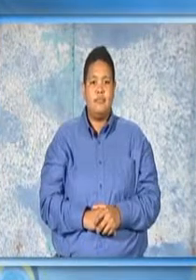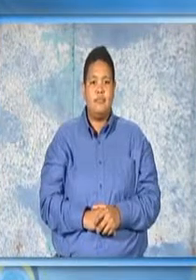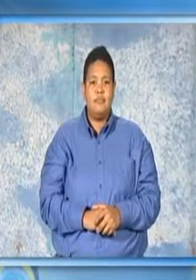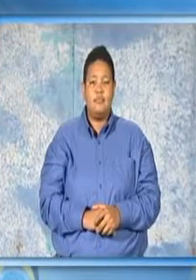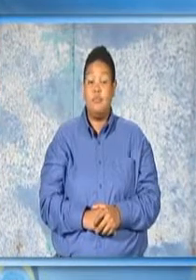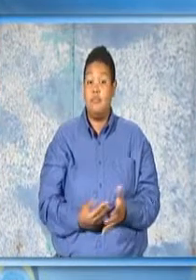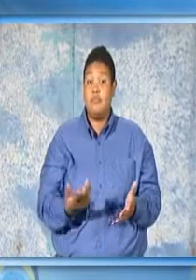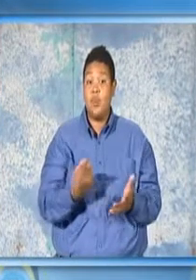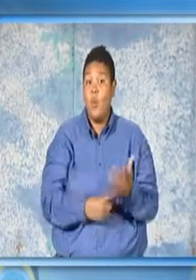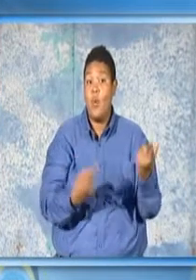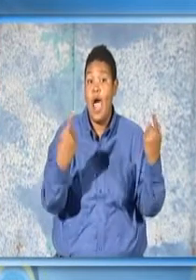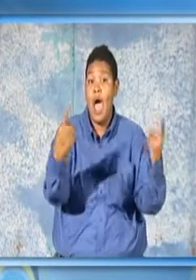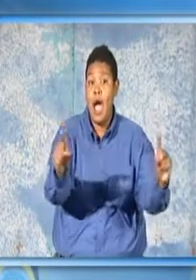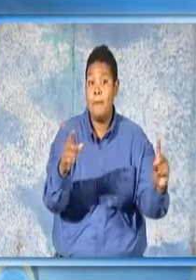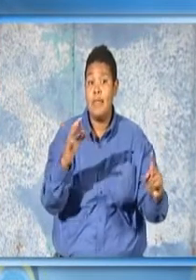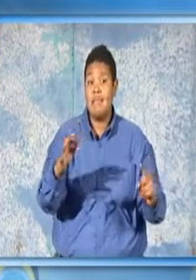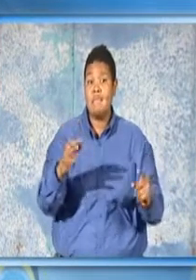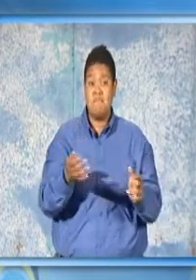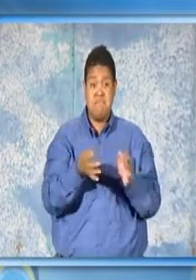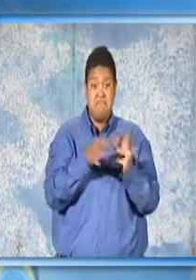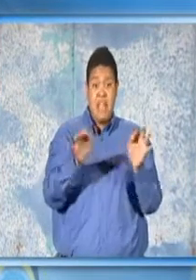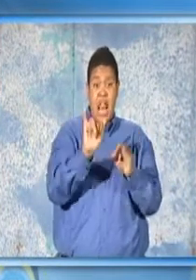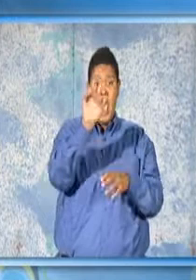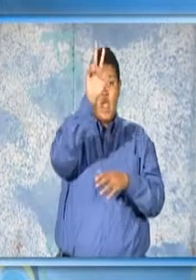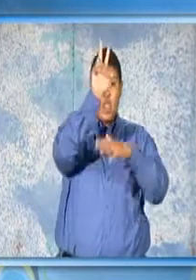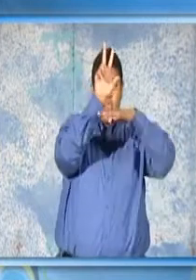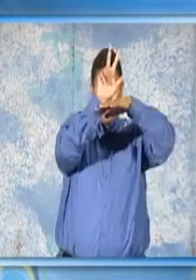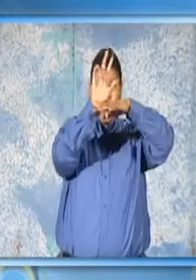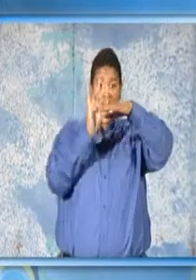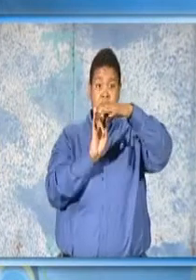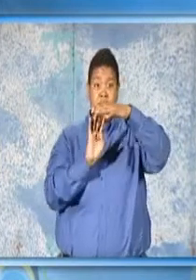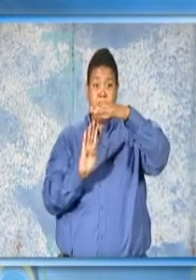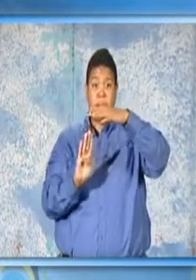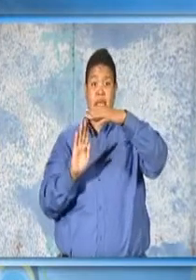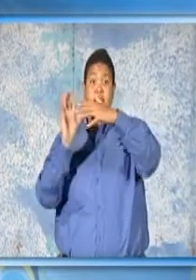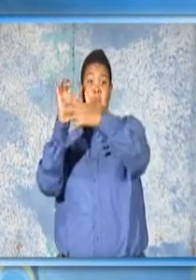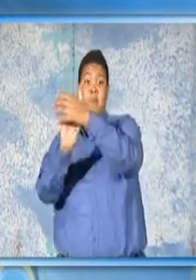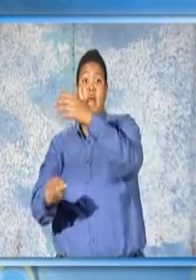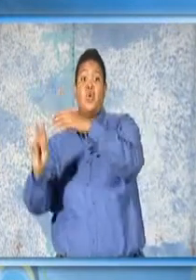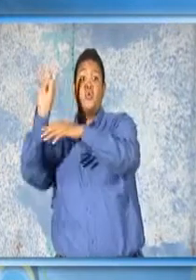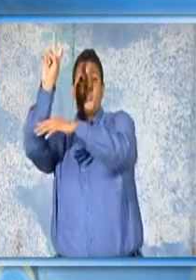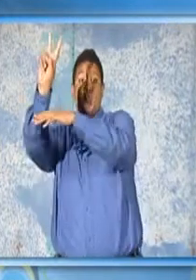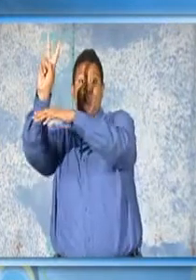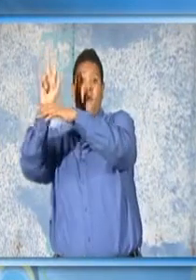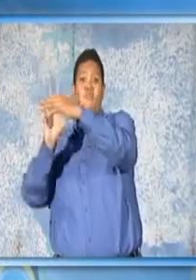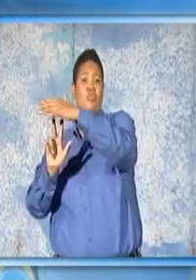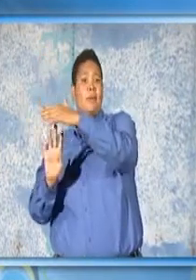What would happen in the case of an expression like 3 over 7b minus 2 over 3b?